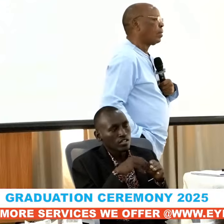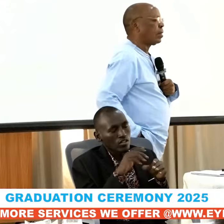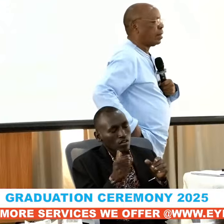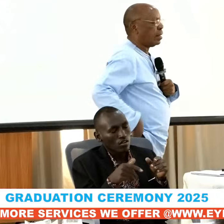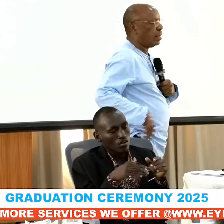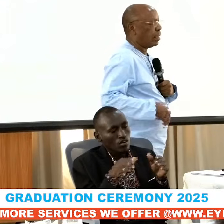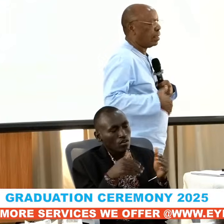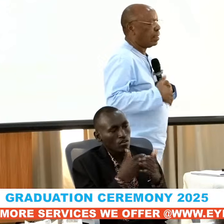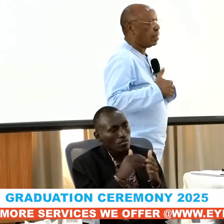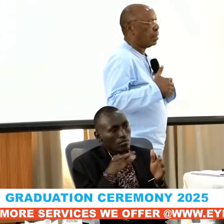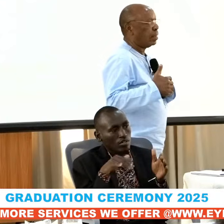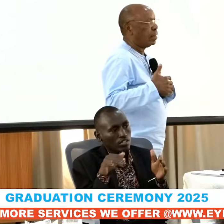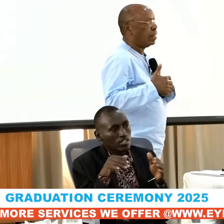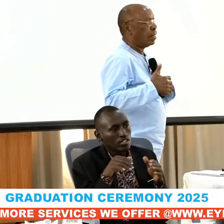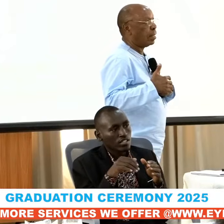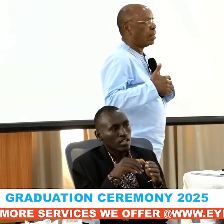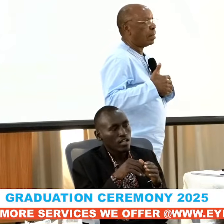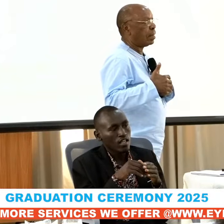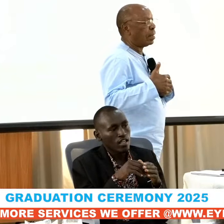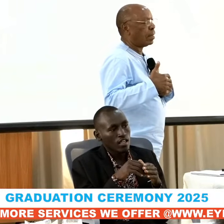Even with